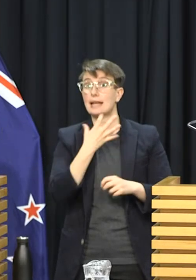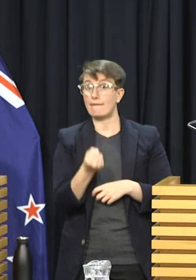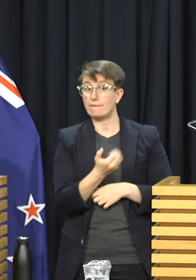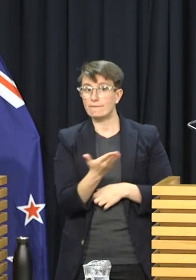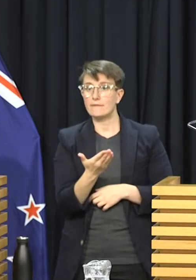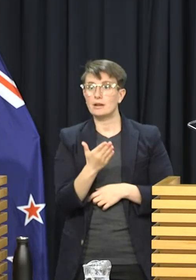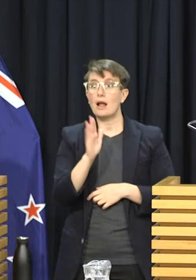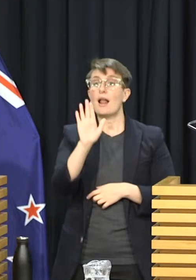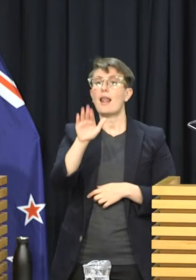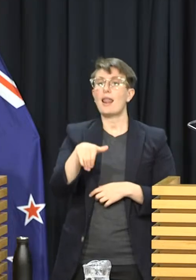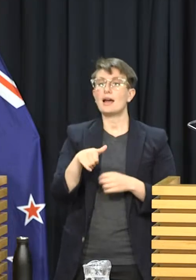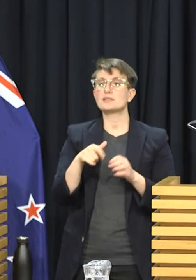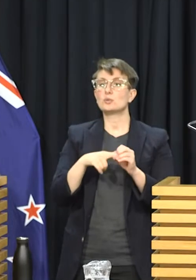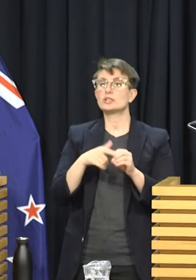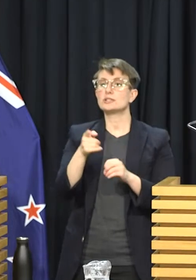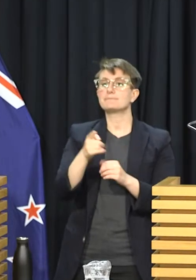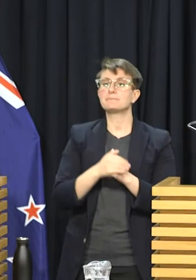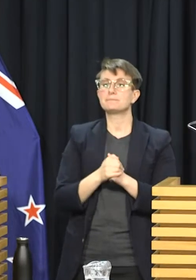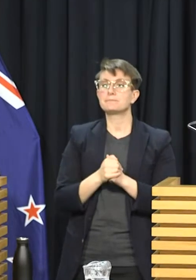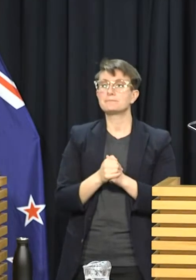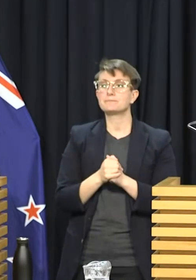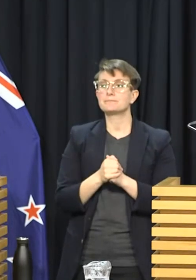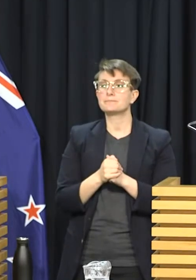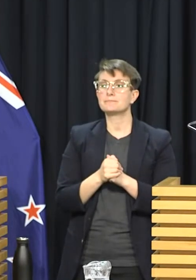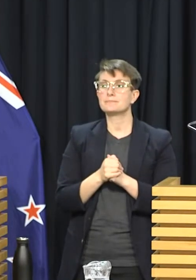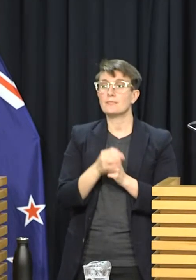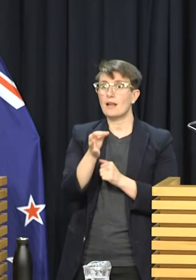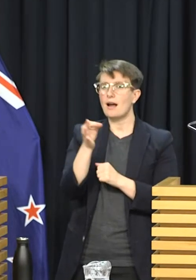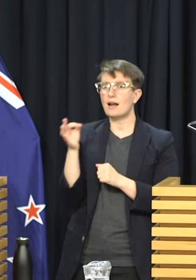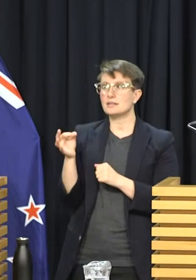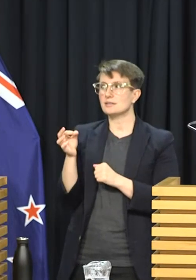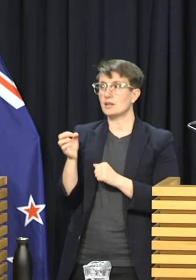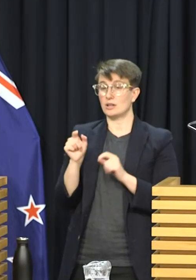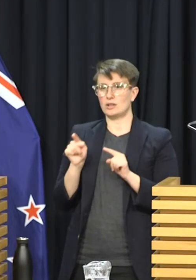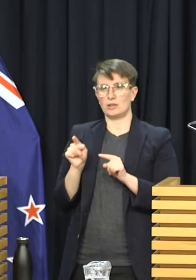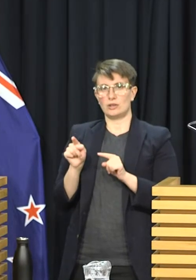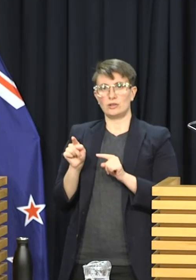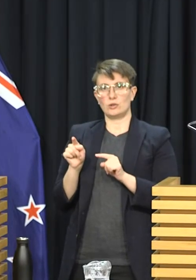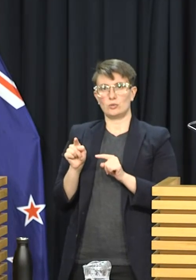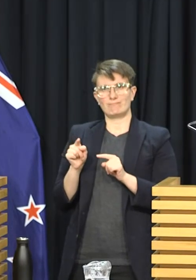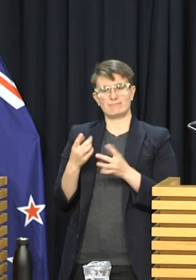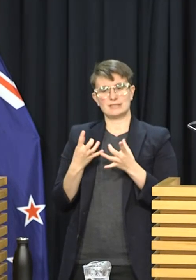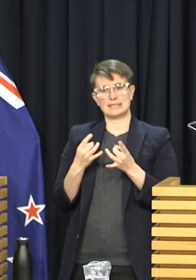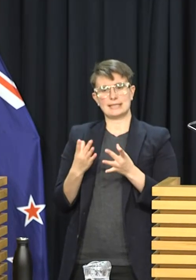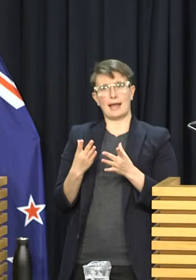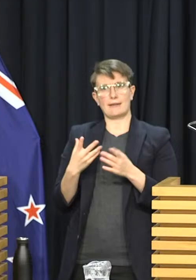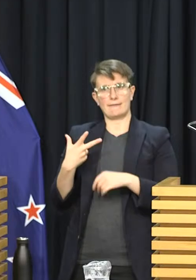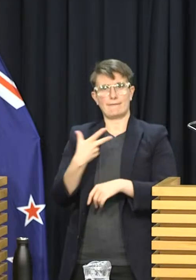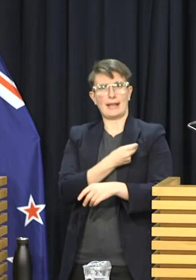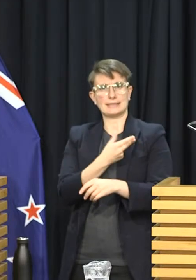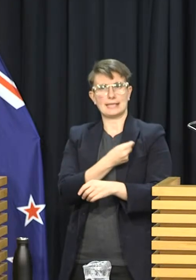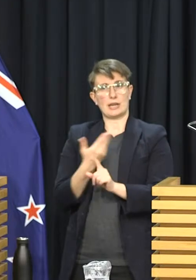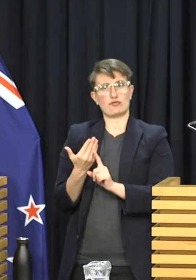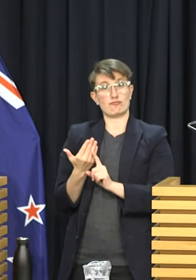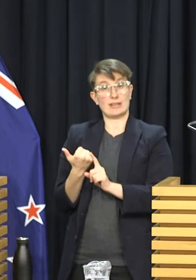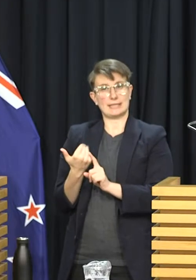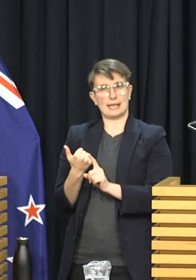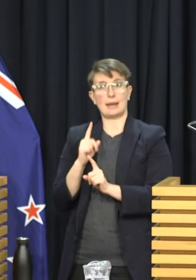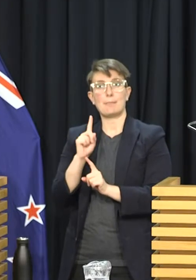Well, last question up the back. Can I just ask, if you had started vaccinating earlier, would this case have been avoidable, or at least